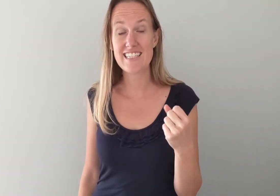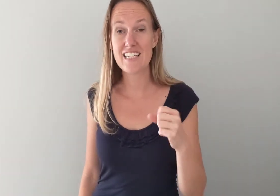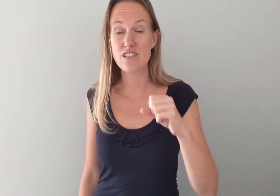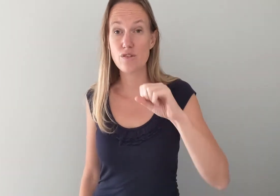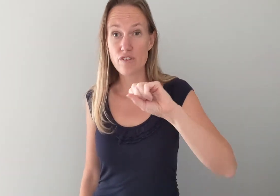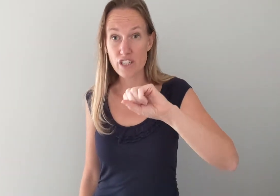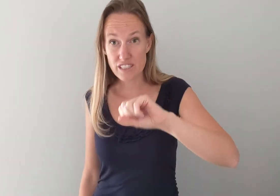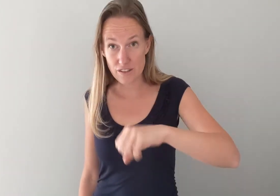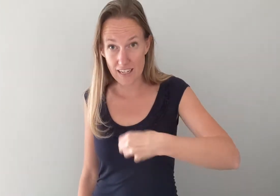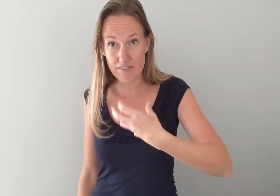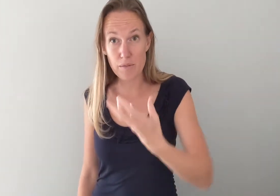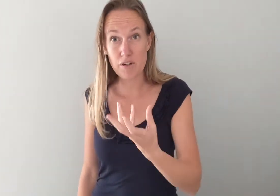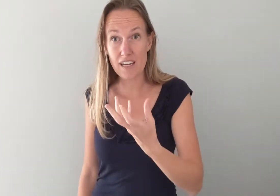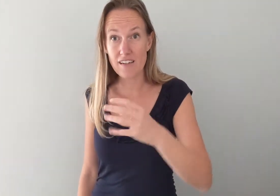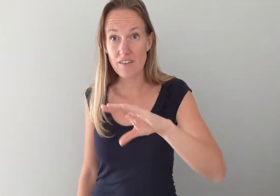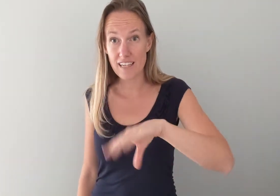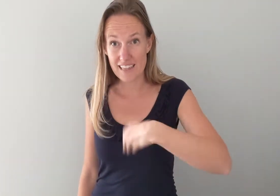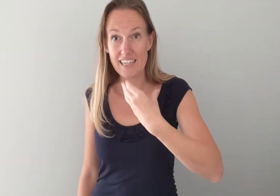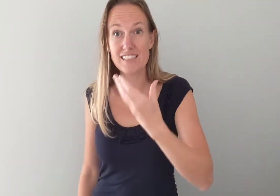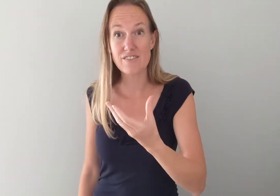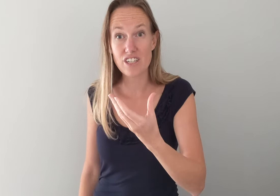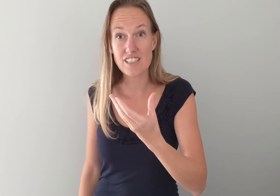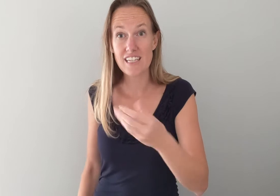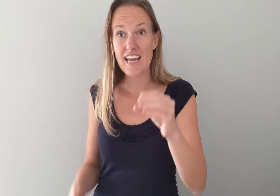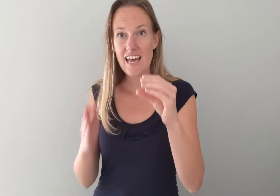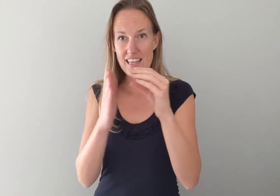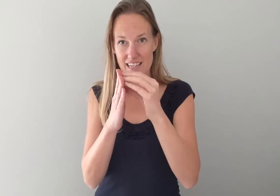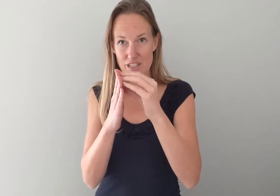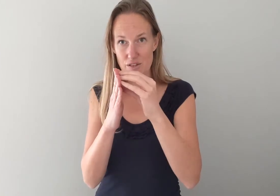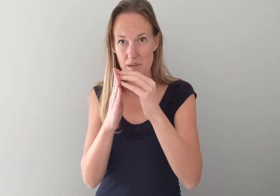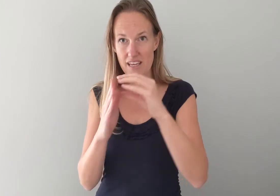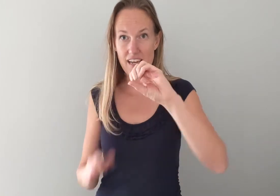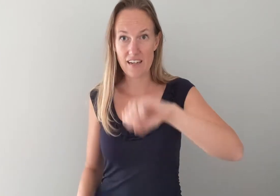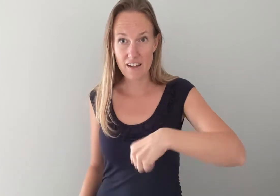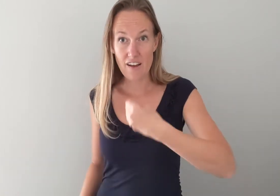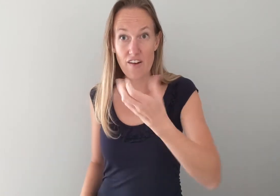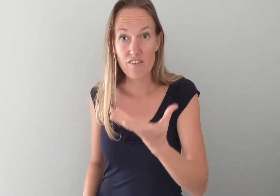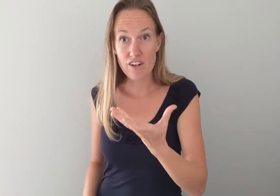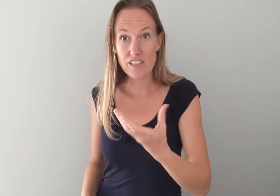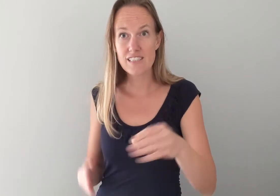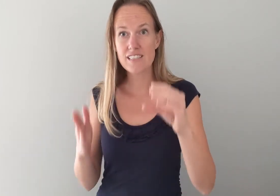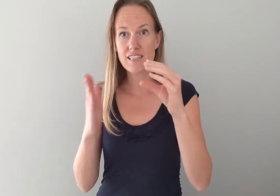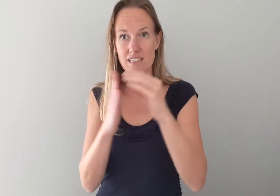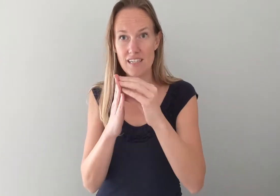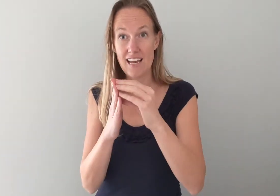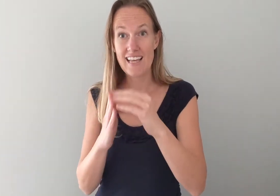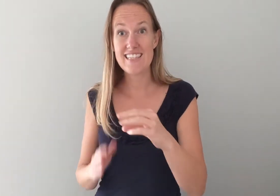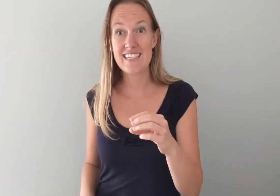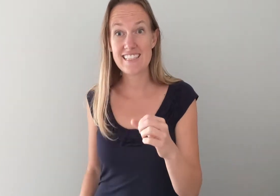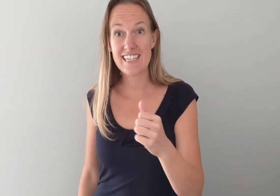16. So verse, you kind of flip your hand out like this, verse, and then do the P again. Verse